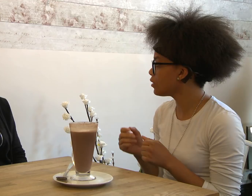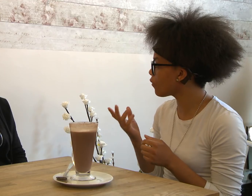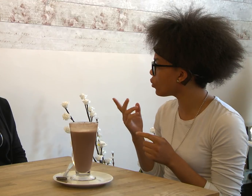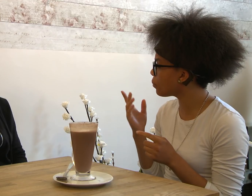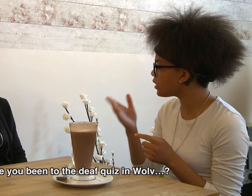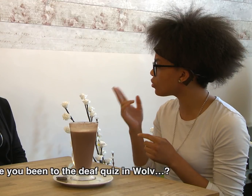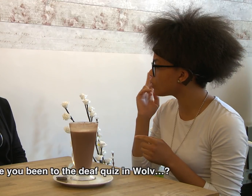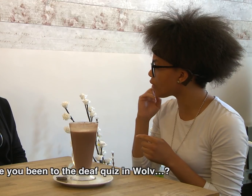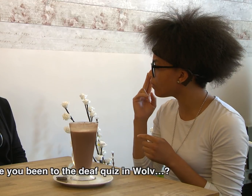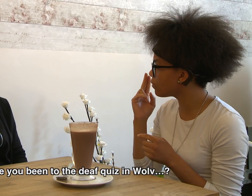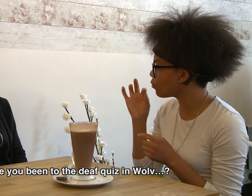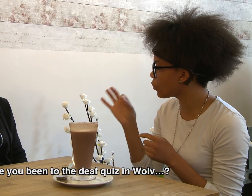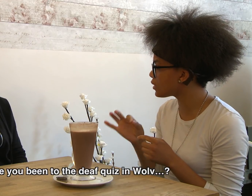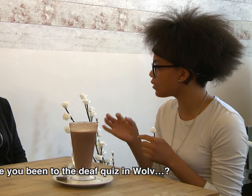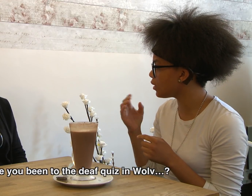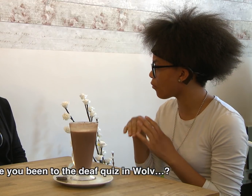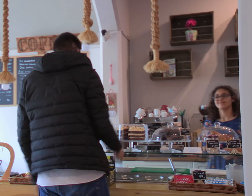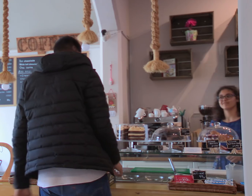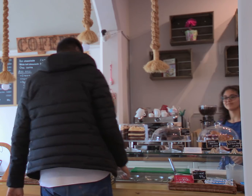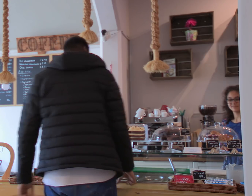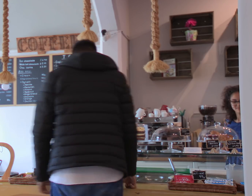Have you been to deaf prison?